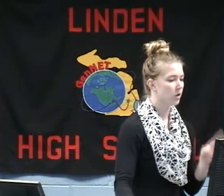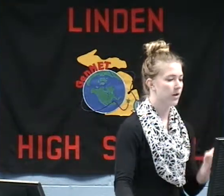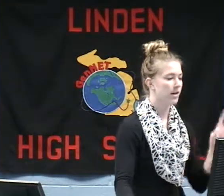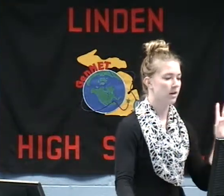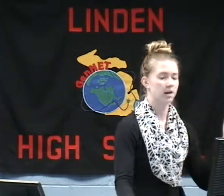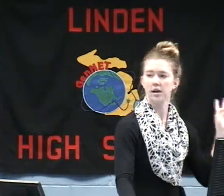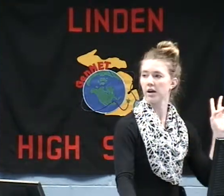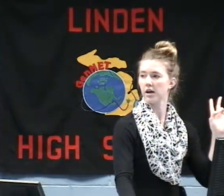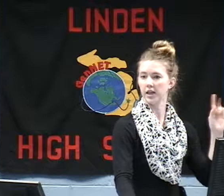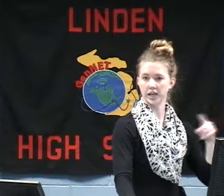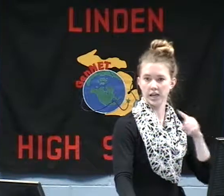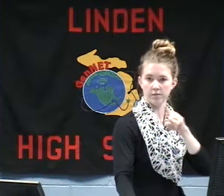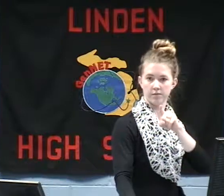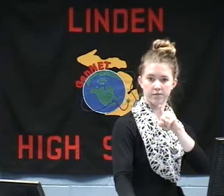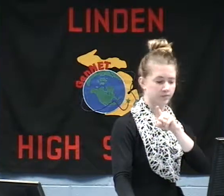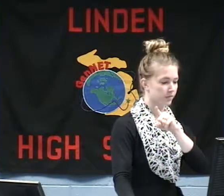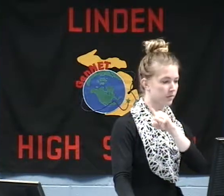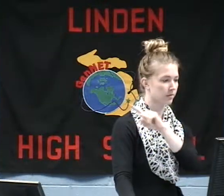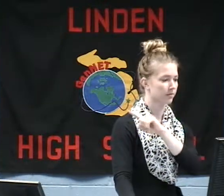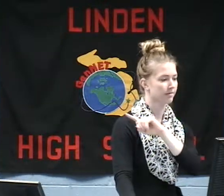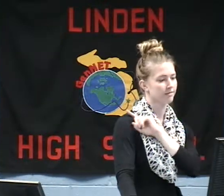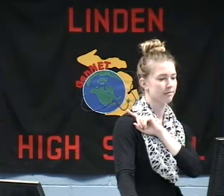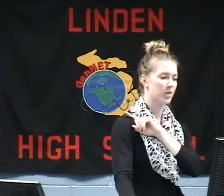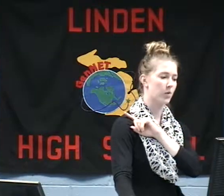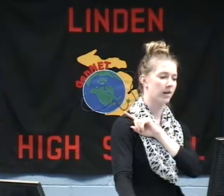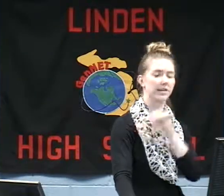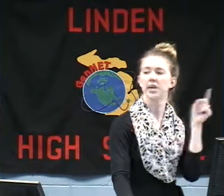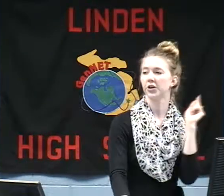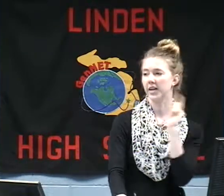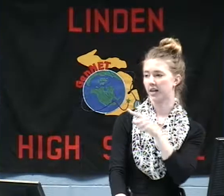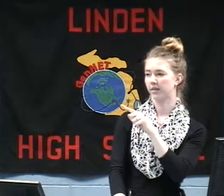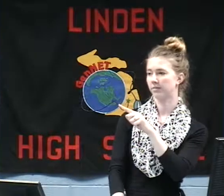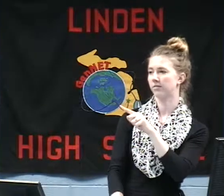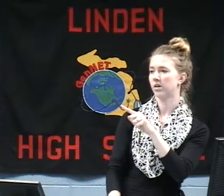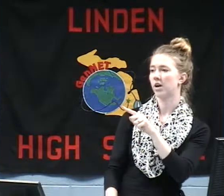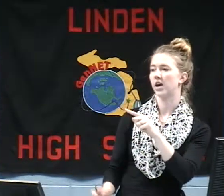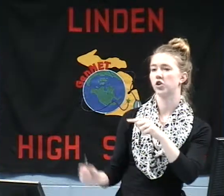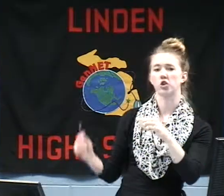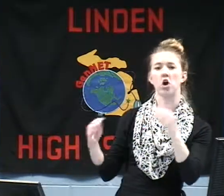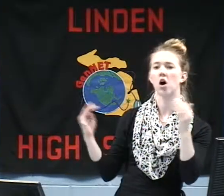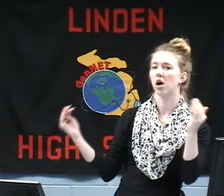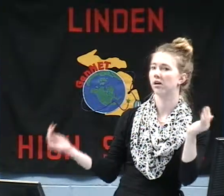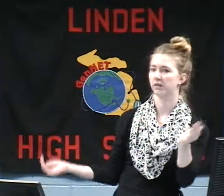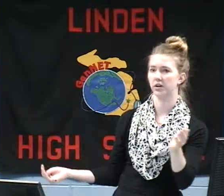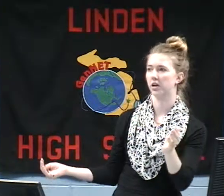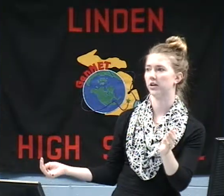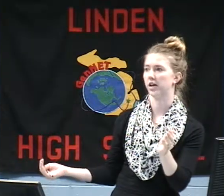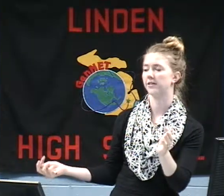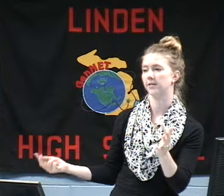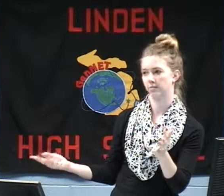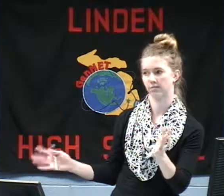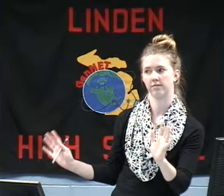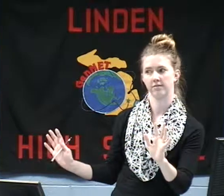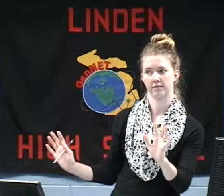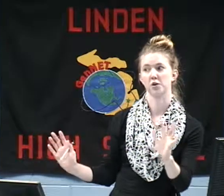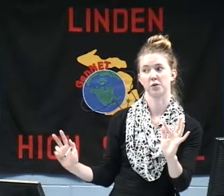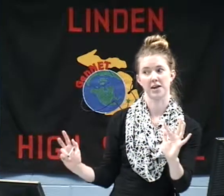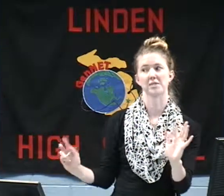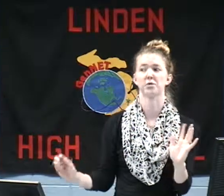Lauren and Lincoln. 2 L's. Hearing aids. And there's a ton of different hearing aids. So that's plenty